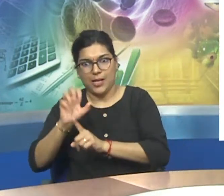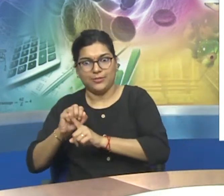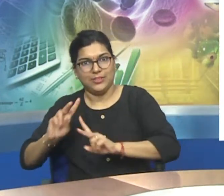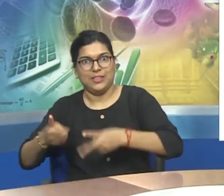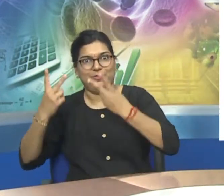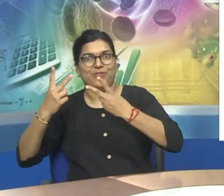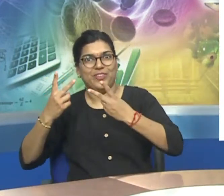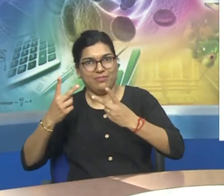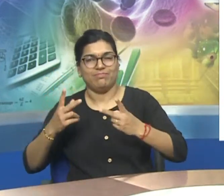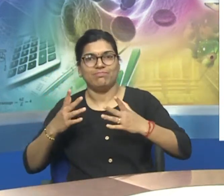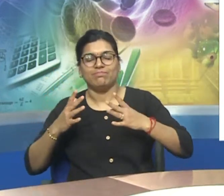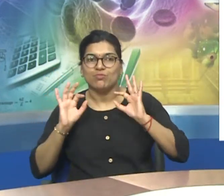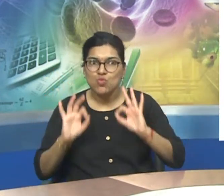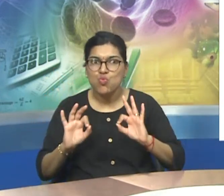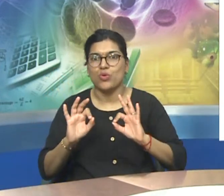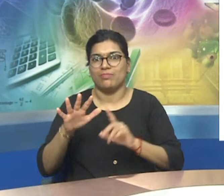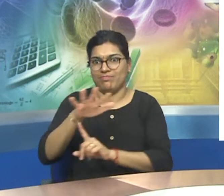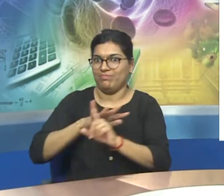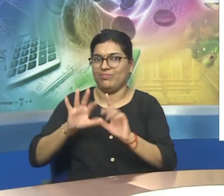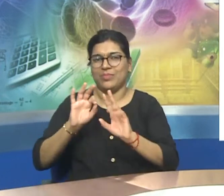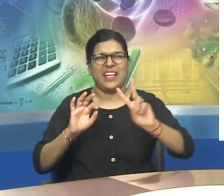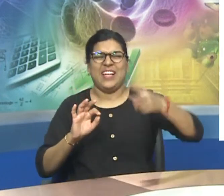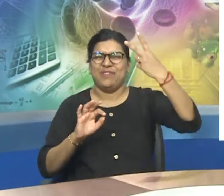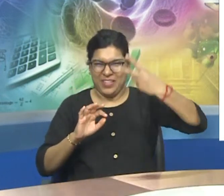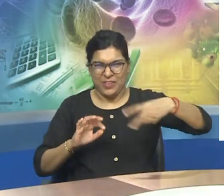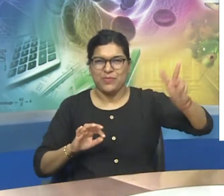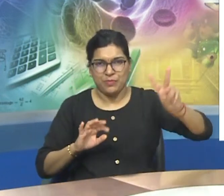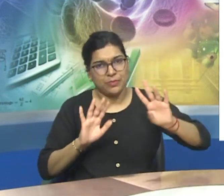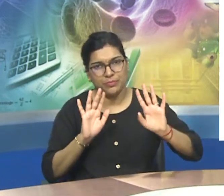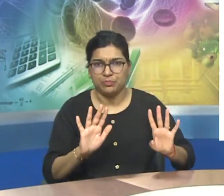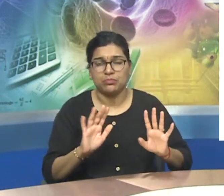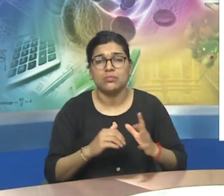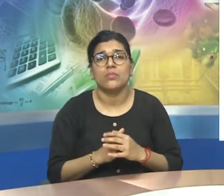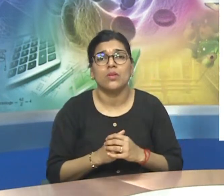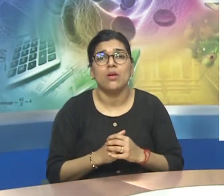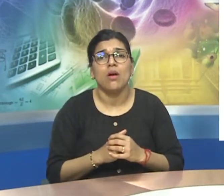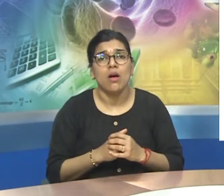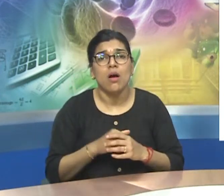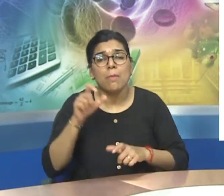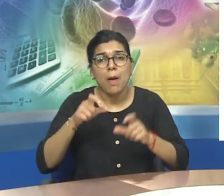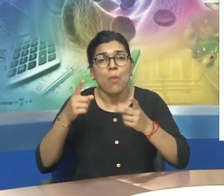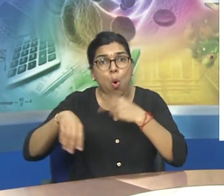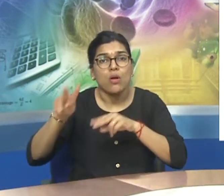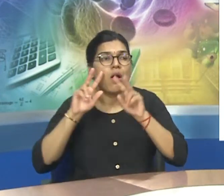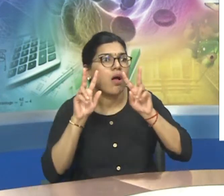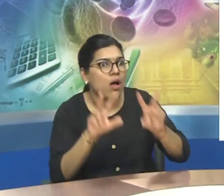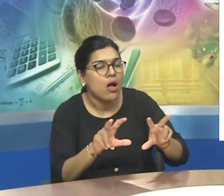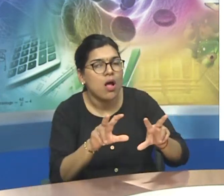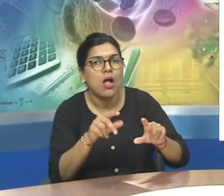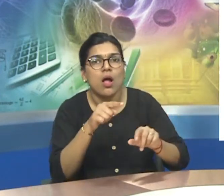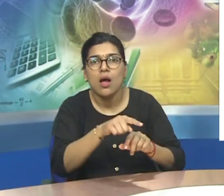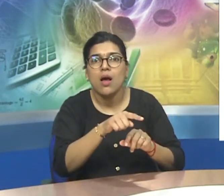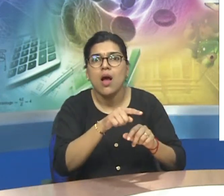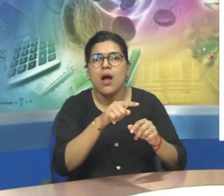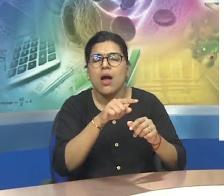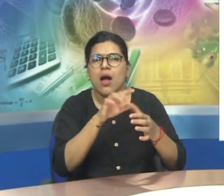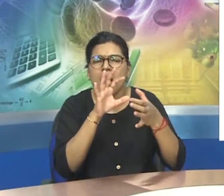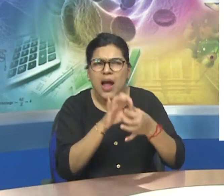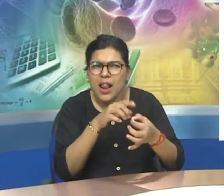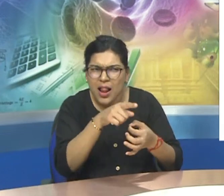So, like in India, we have a different culture, and in other countries, they have their own culture. We can watch their program